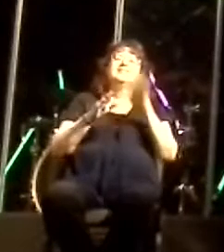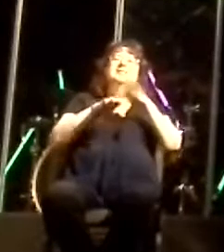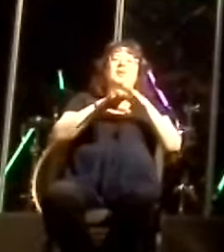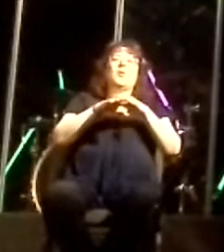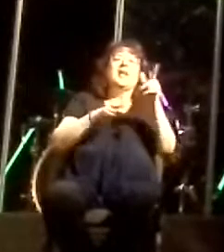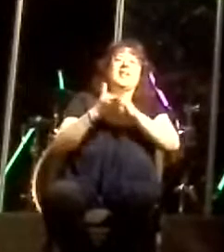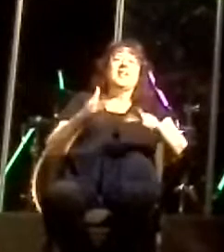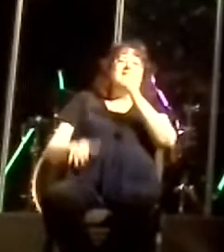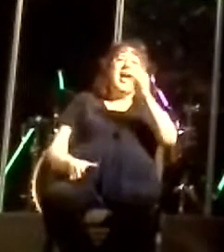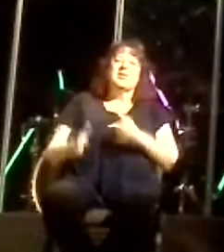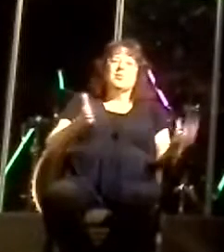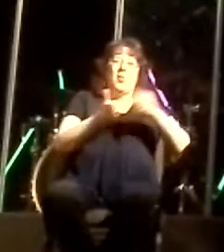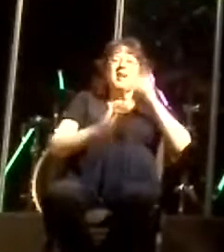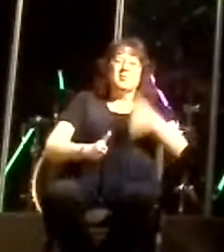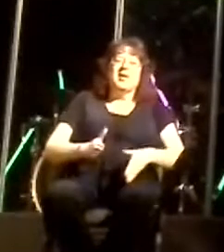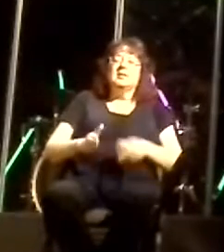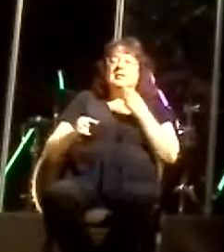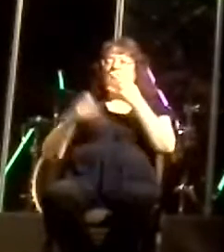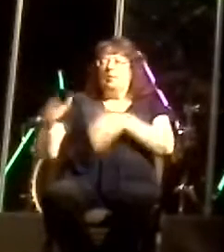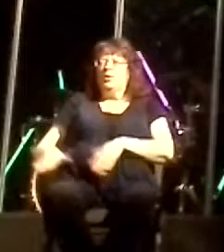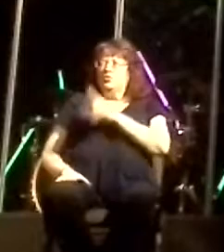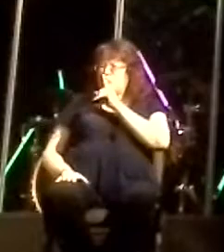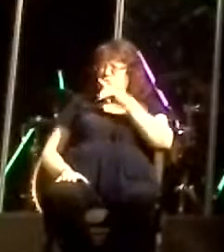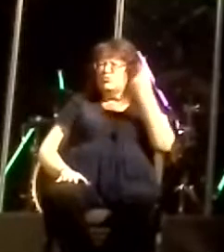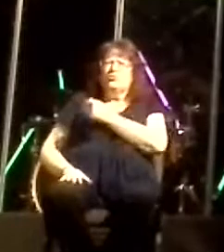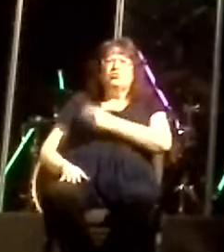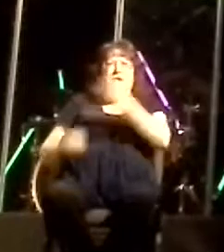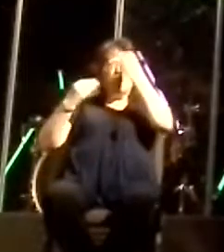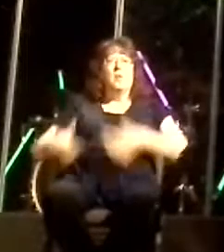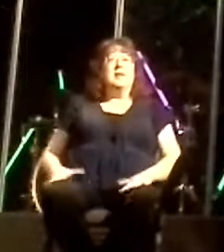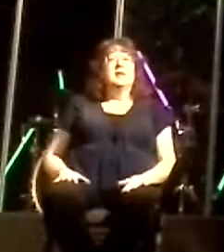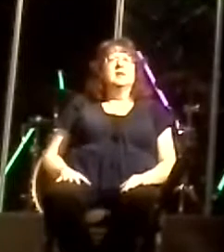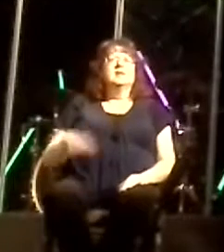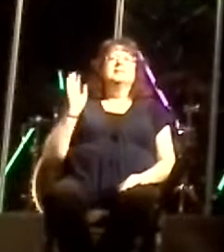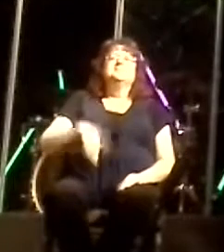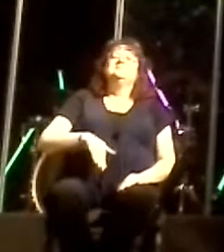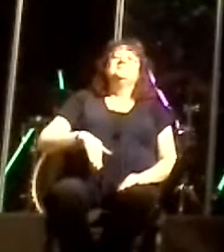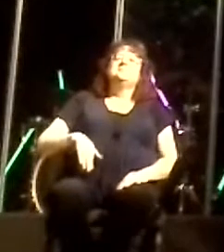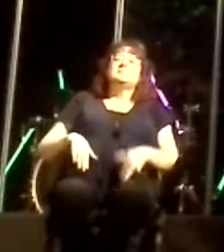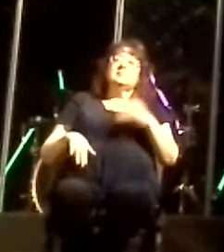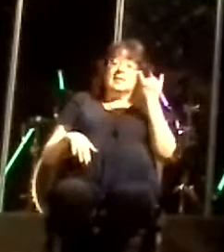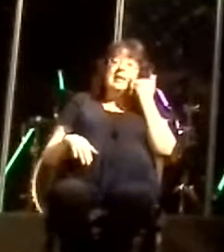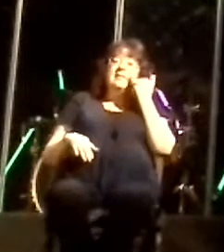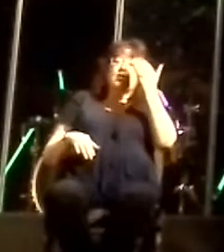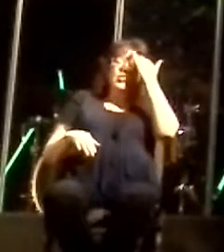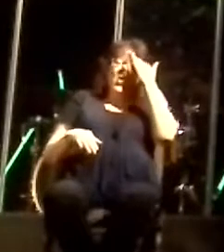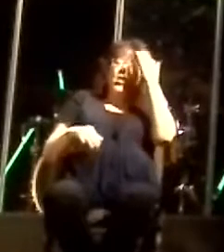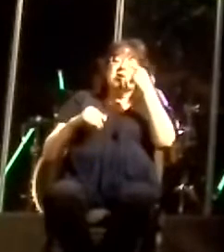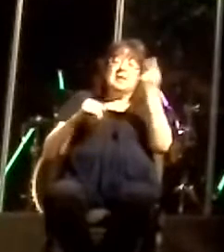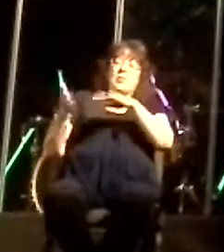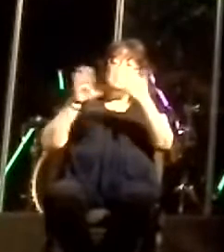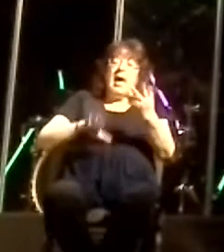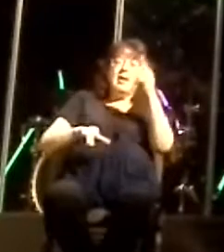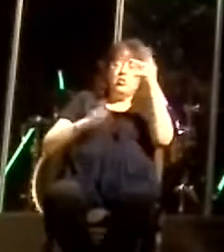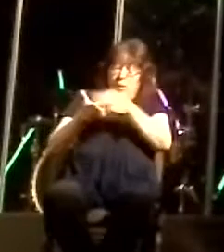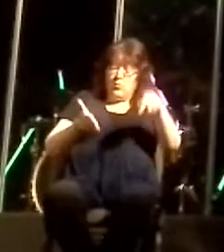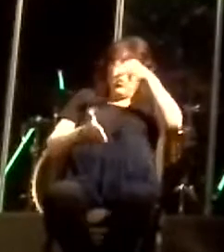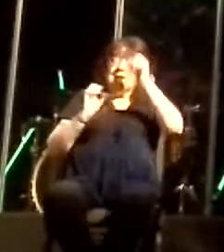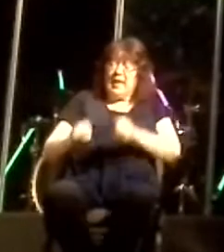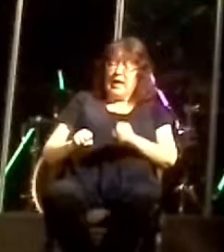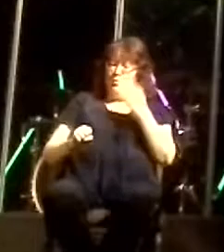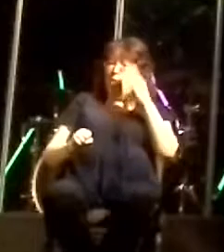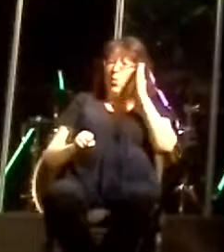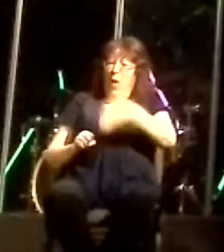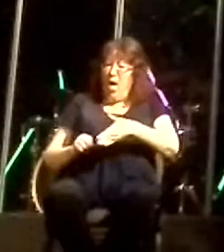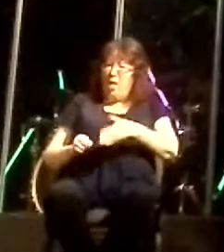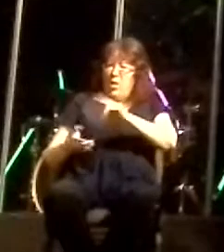alert, Lazarus is going to rise from the dead. Turn to your neighbor and go, "Shoot, he gave it away." All right. So, yeah, if you knew you could raise someone from the dead, and you knew you were going to